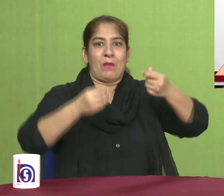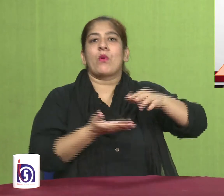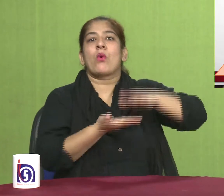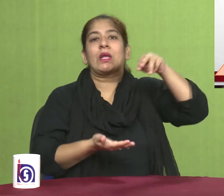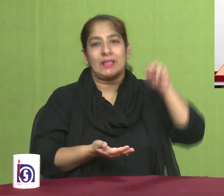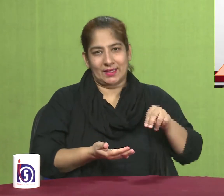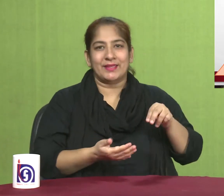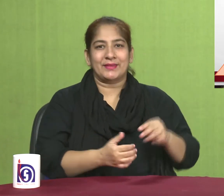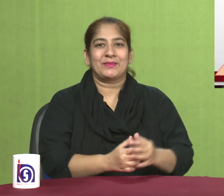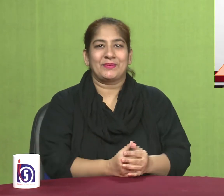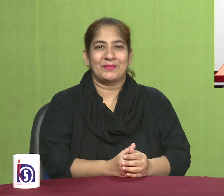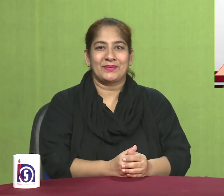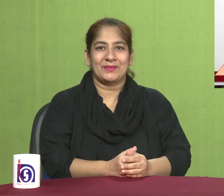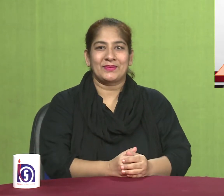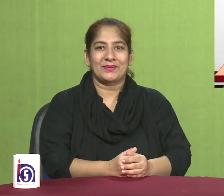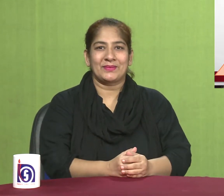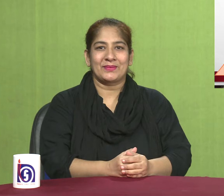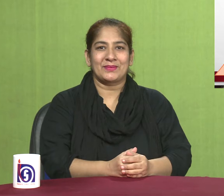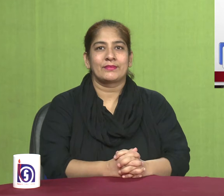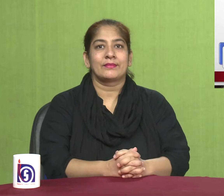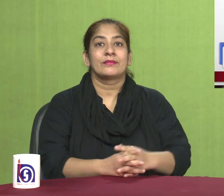is required at every step.